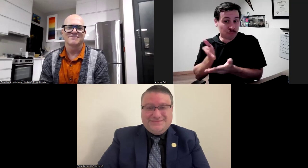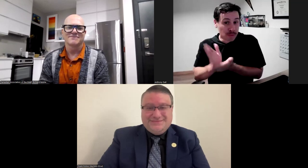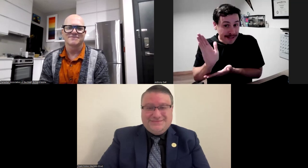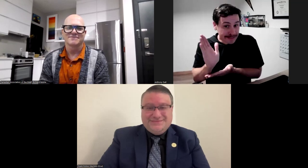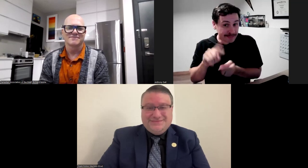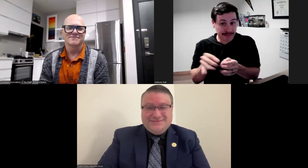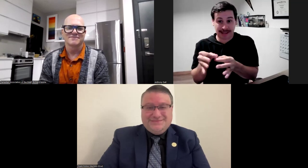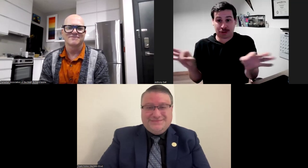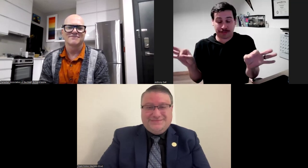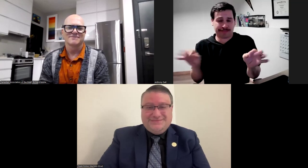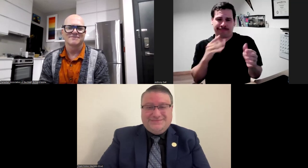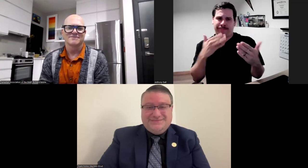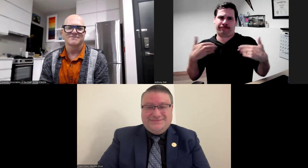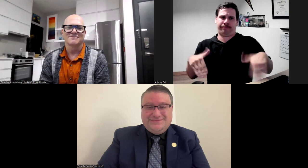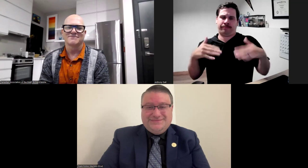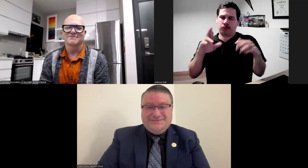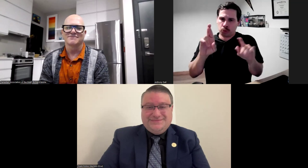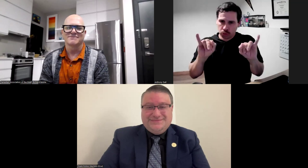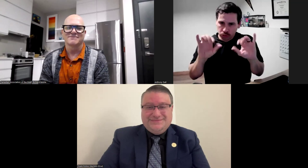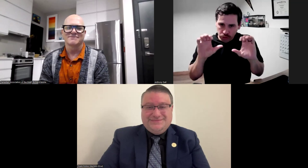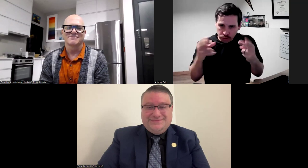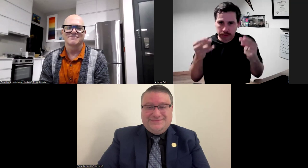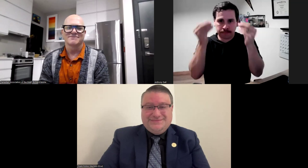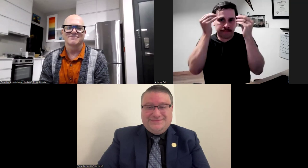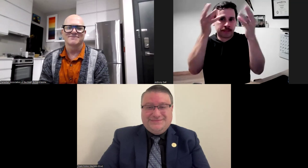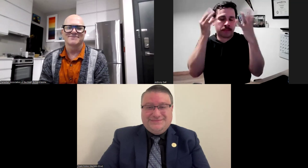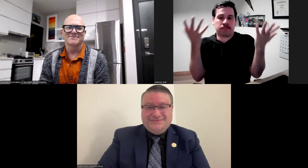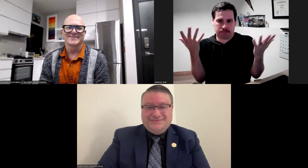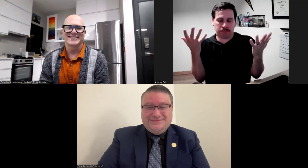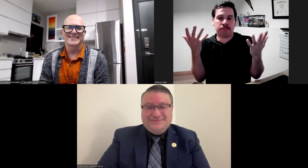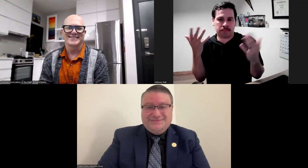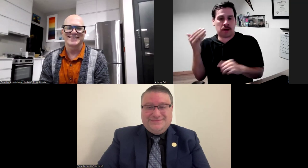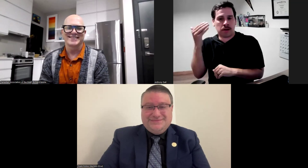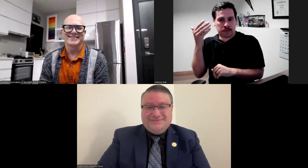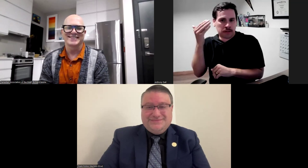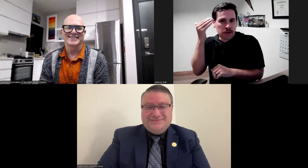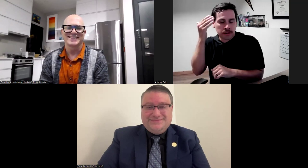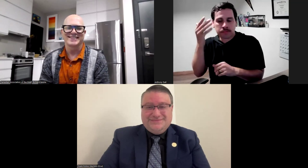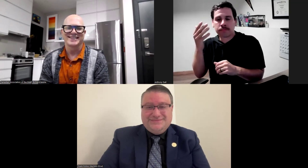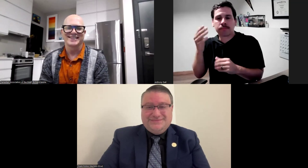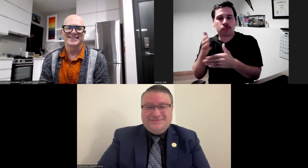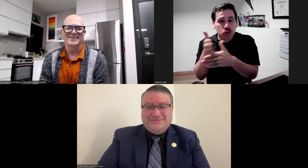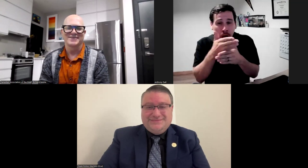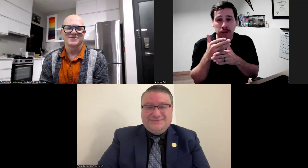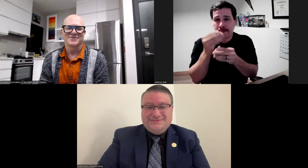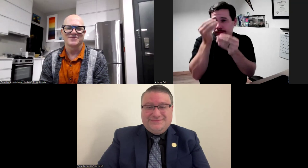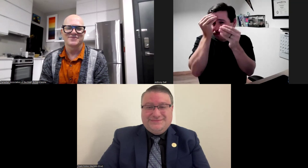your time and your presentation. It was very informative for all of us, very rich presentations that you provided.